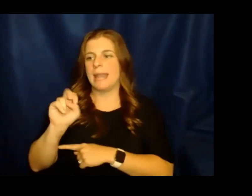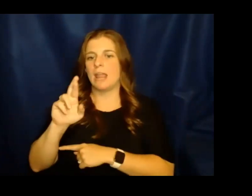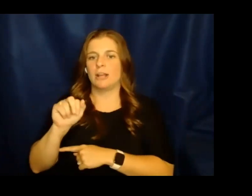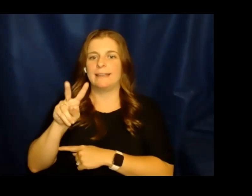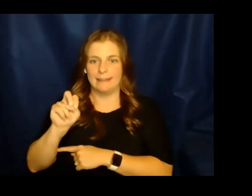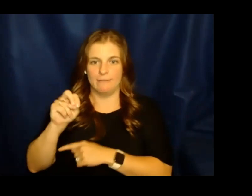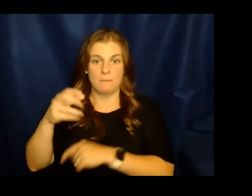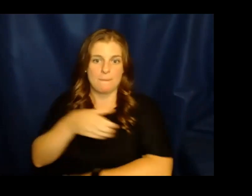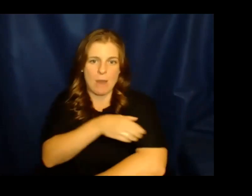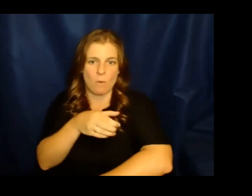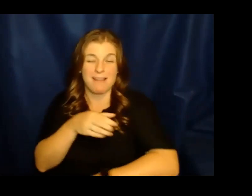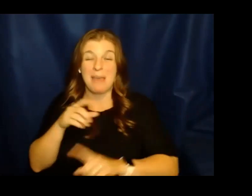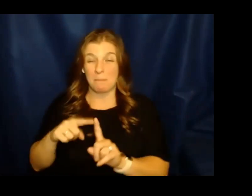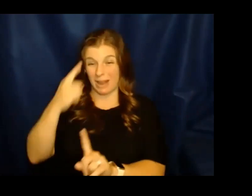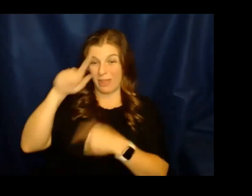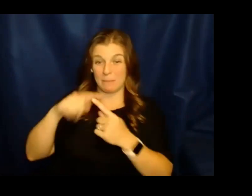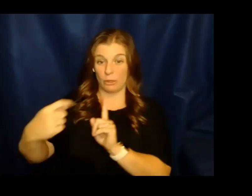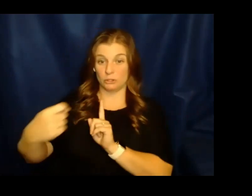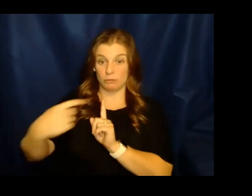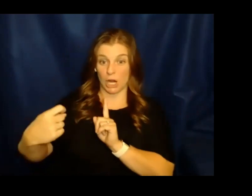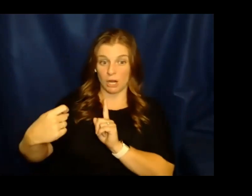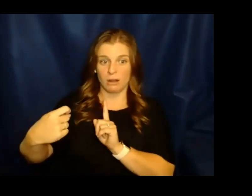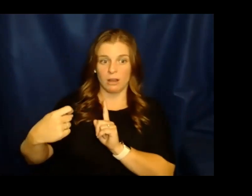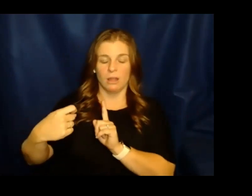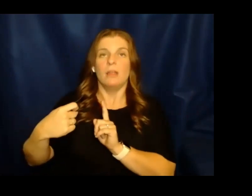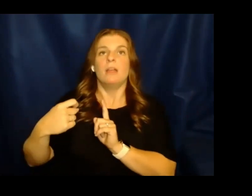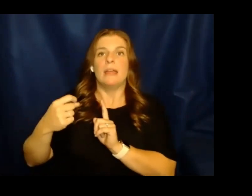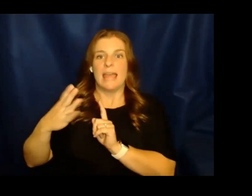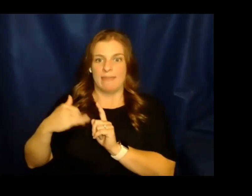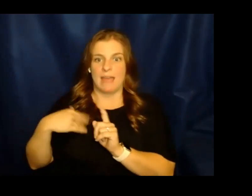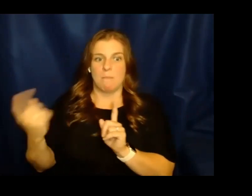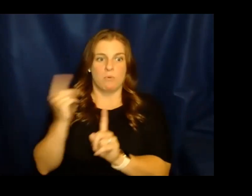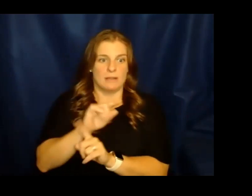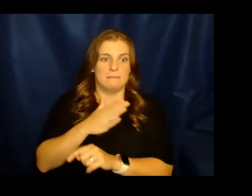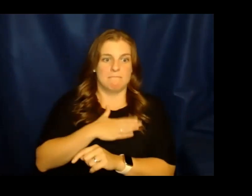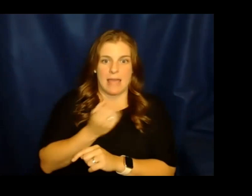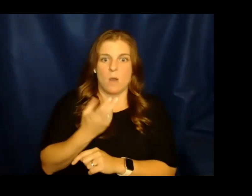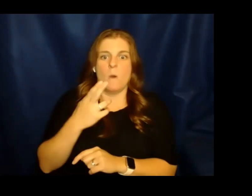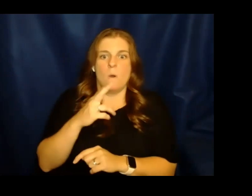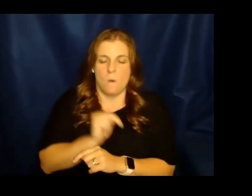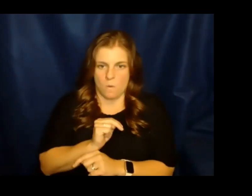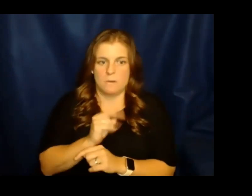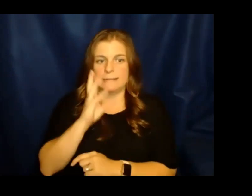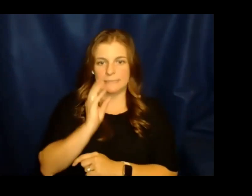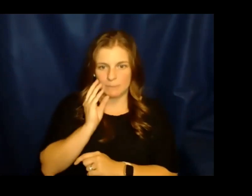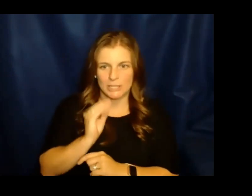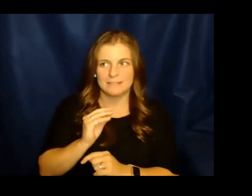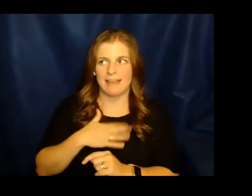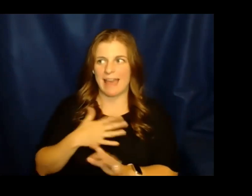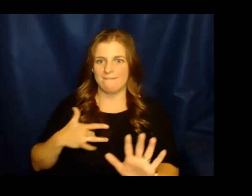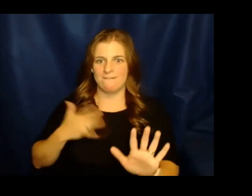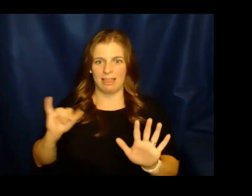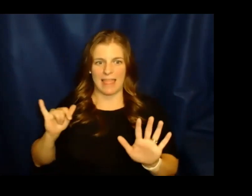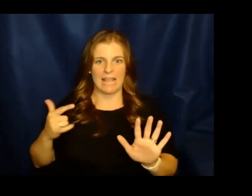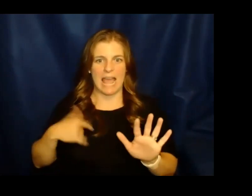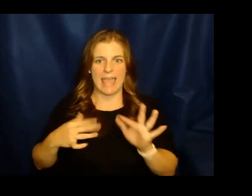the trigger that it gave me, how it brought me back to the moment of my own subjugation, how it brought me to a place of feeling like I needed to